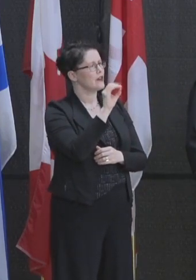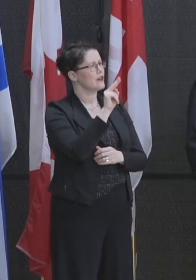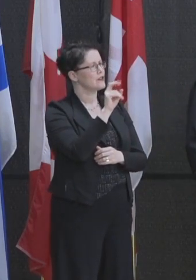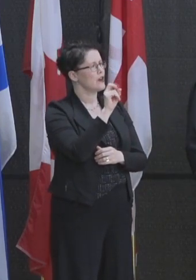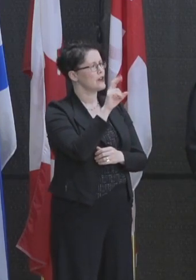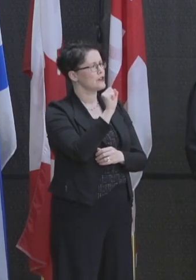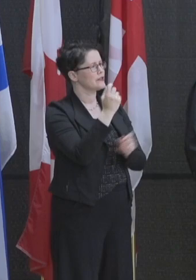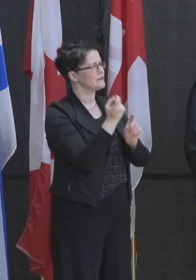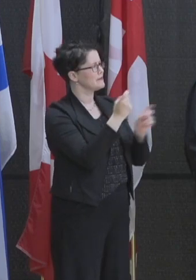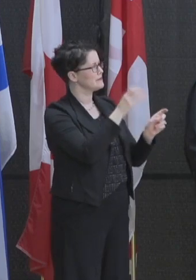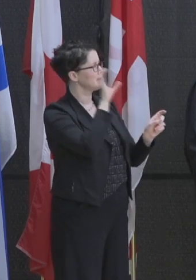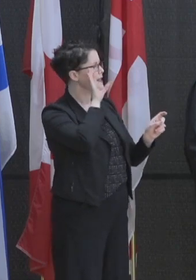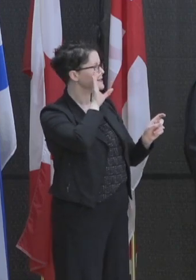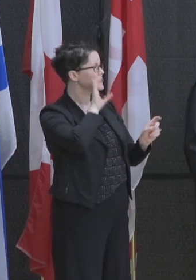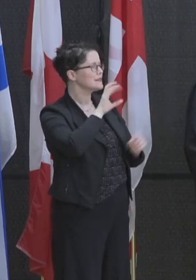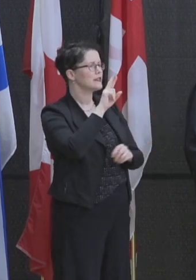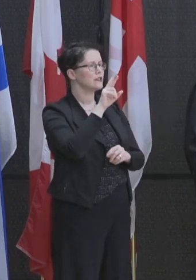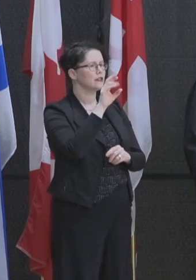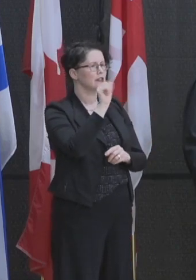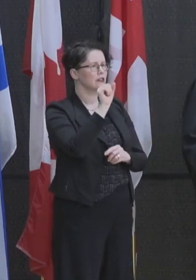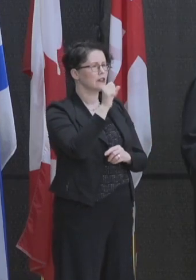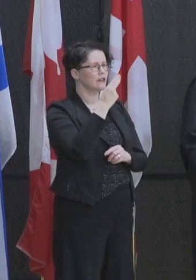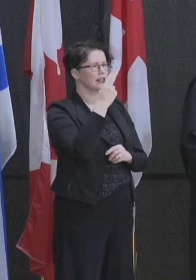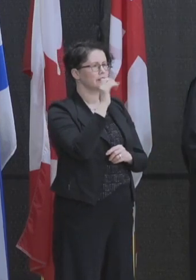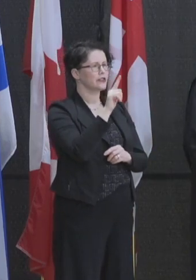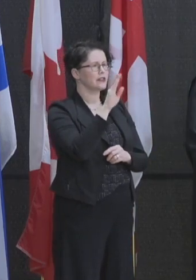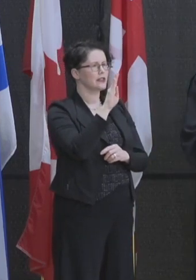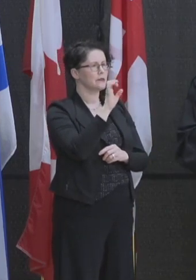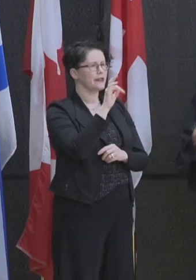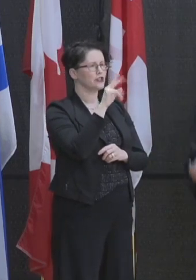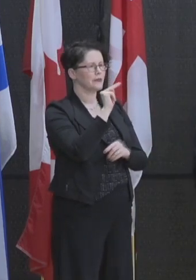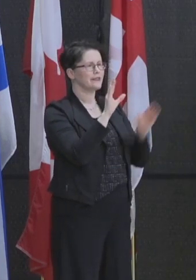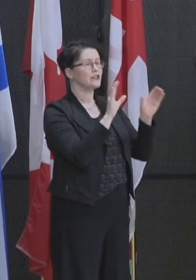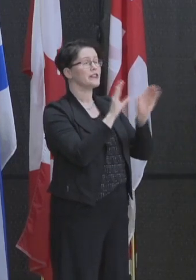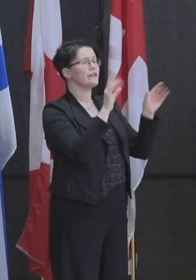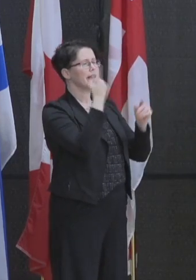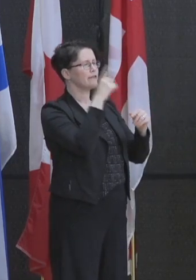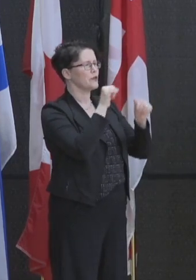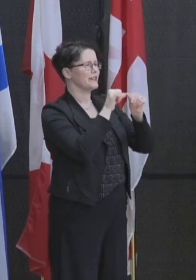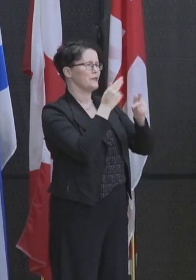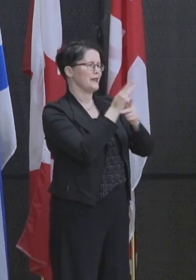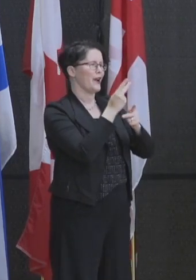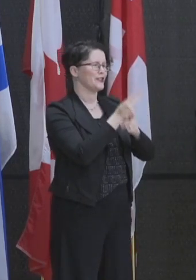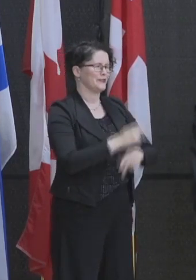his cousin, Rachel Benjamin, the Certificate in Continuing Care.